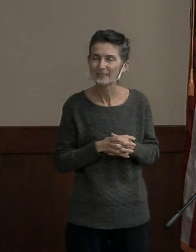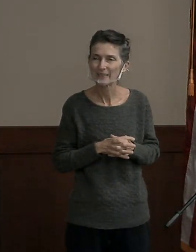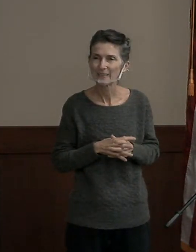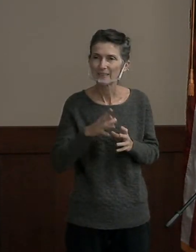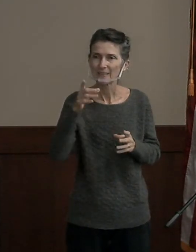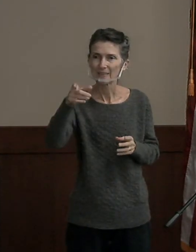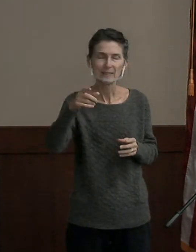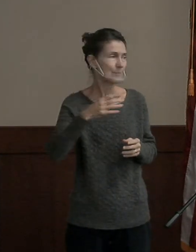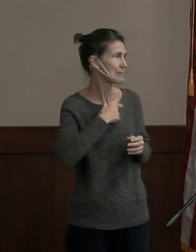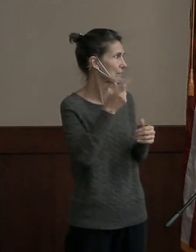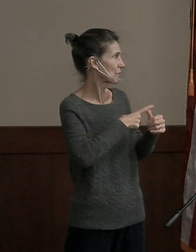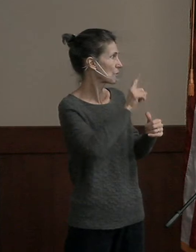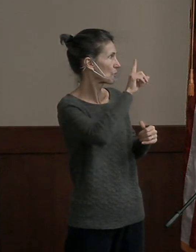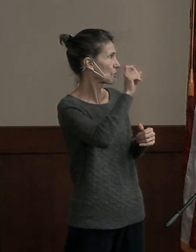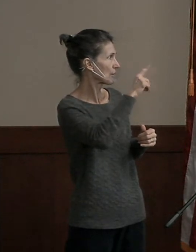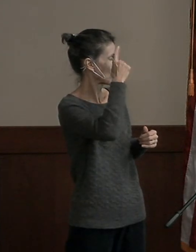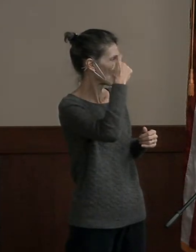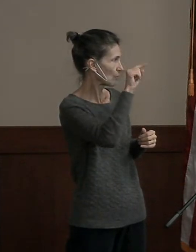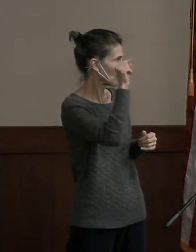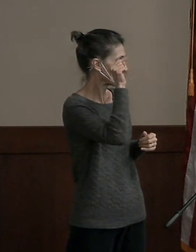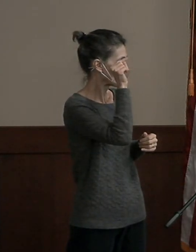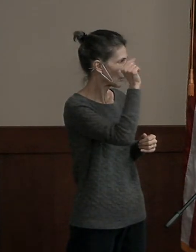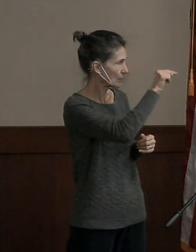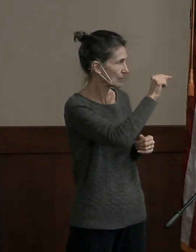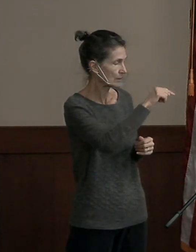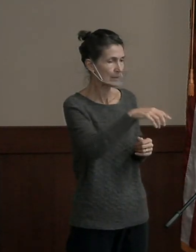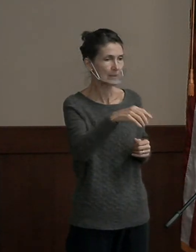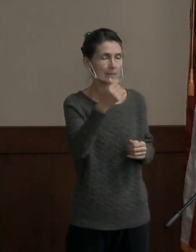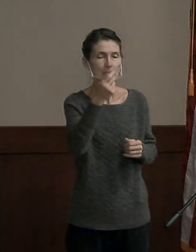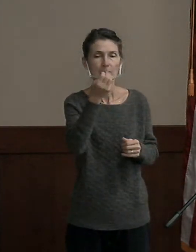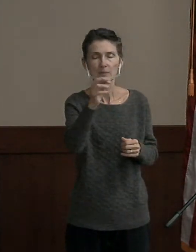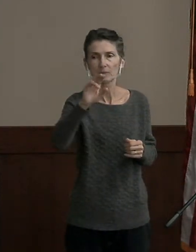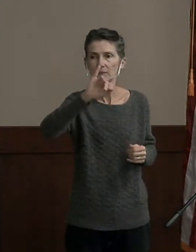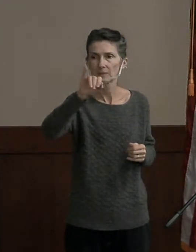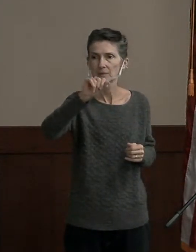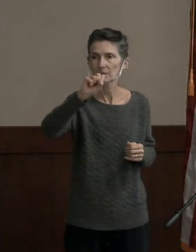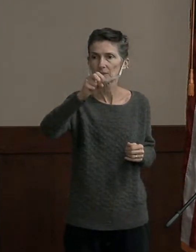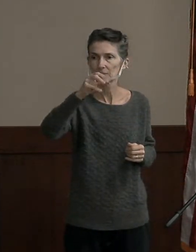Actually, my first question would be for Mr. Joshi.